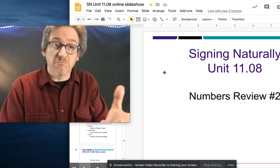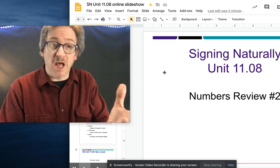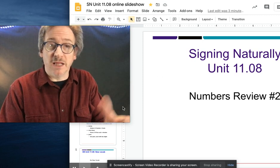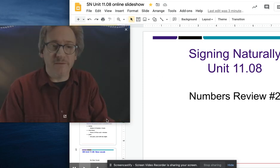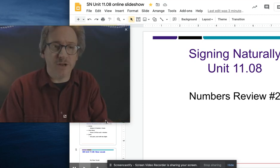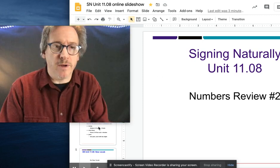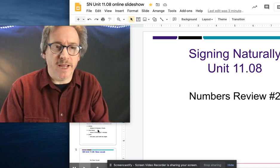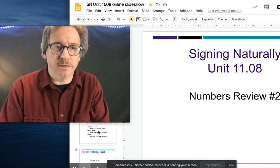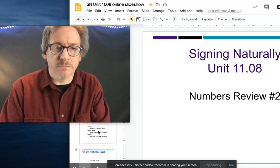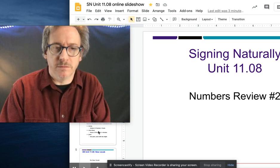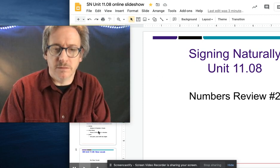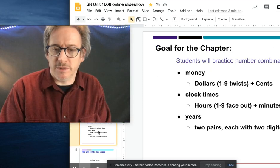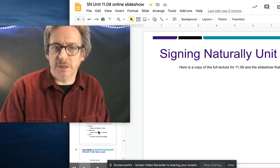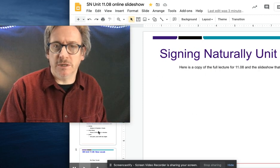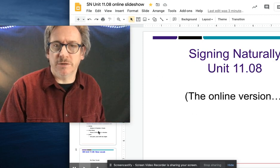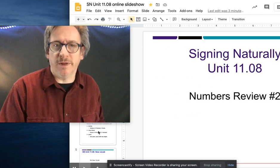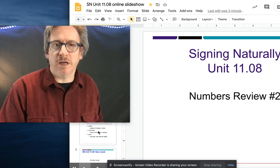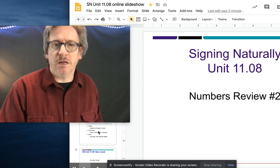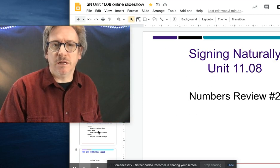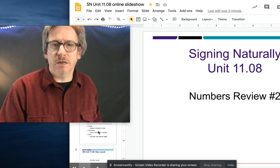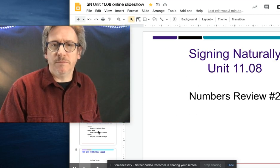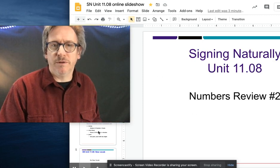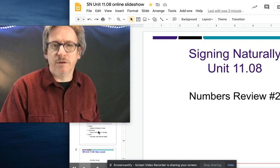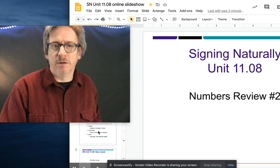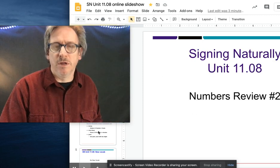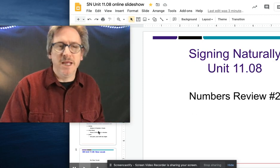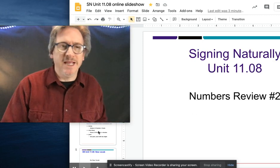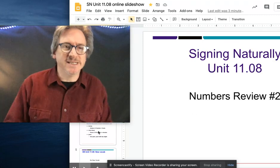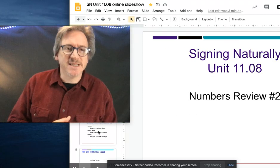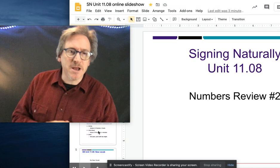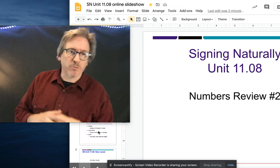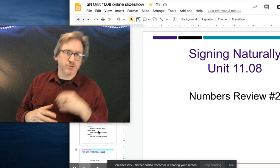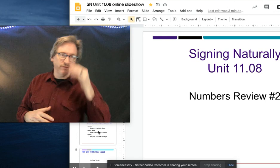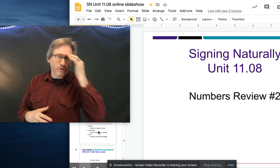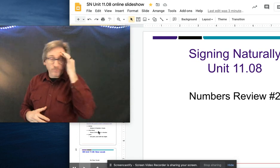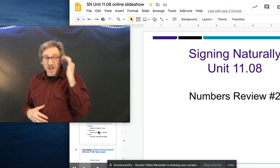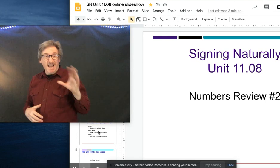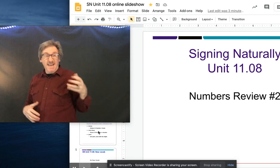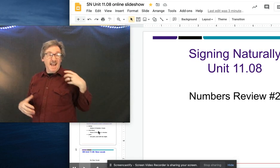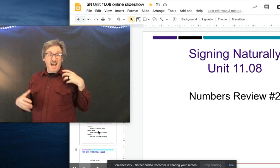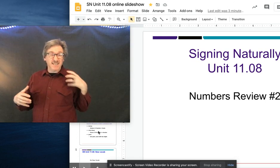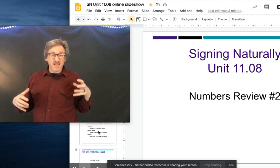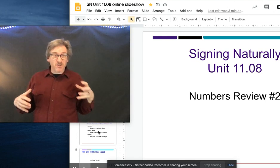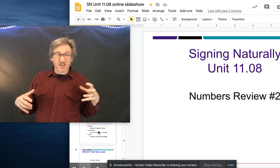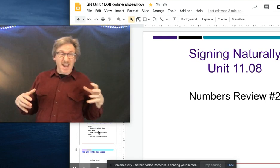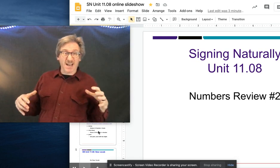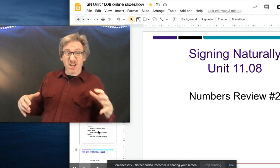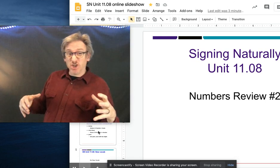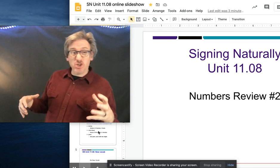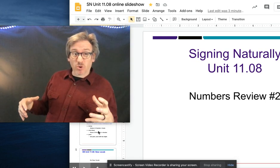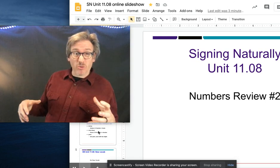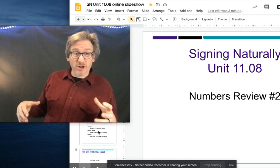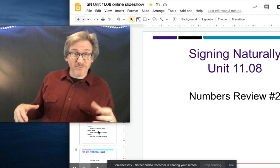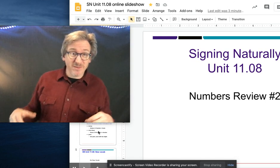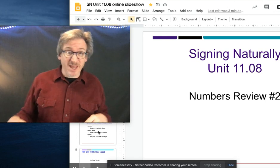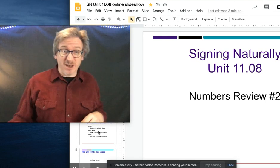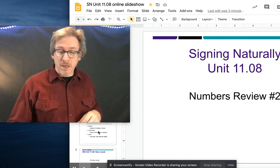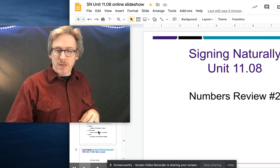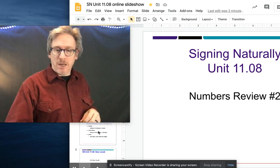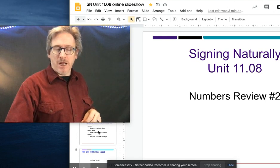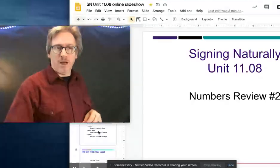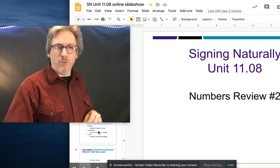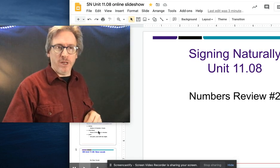Okay, 1108. Let me jump back up. Is the numbers review. Again, it's another kind of short one